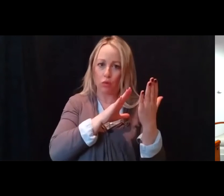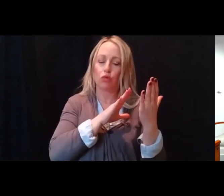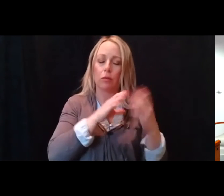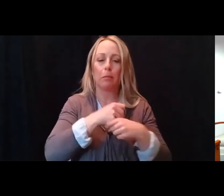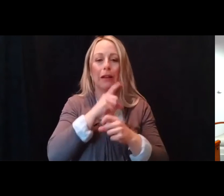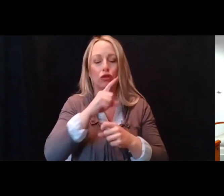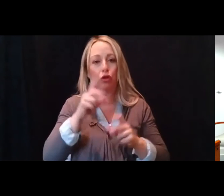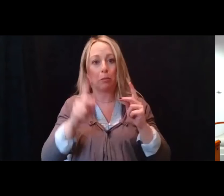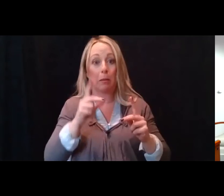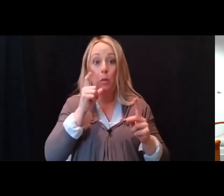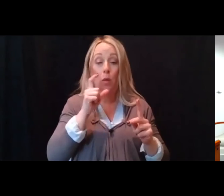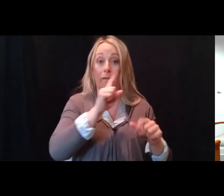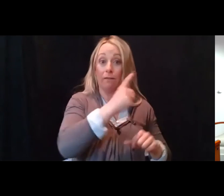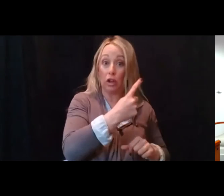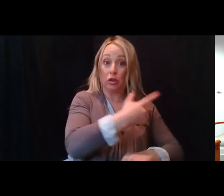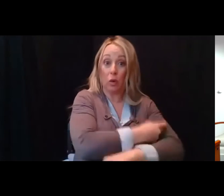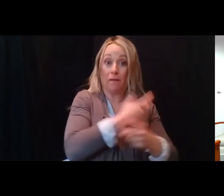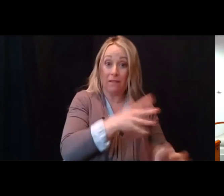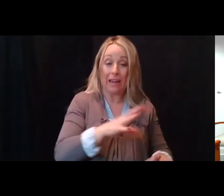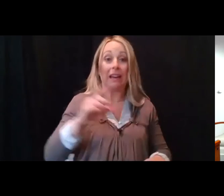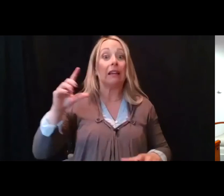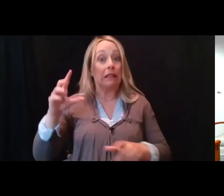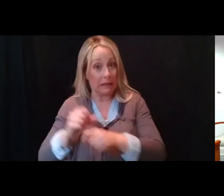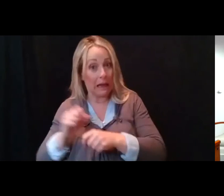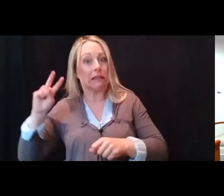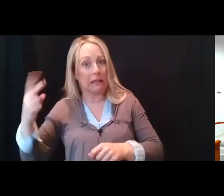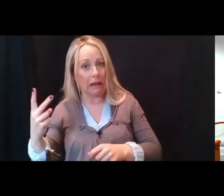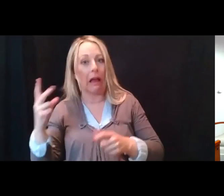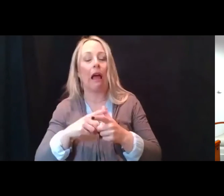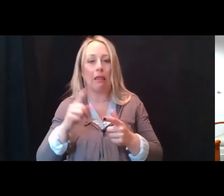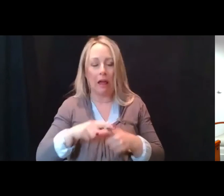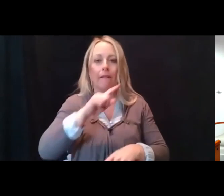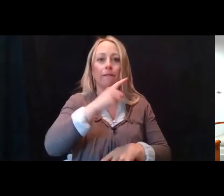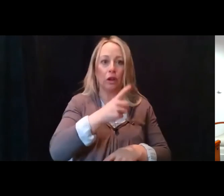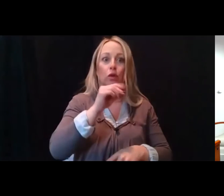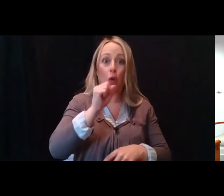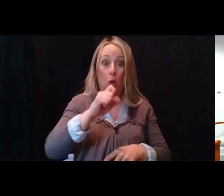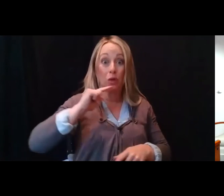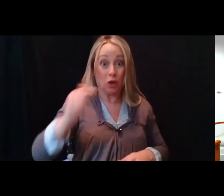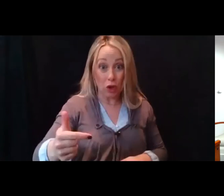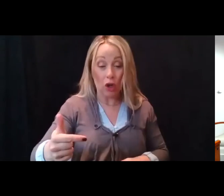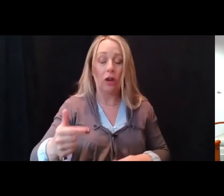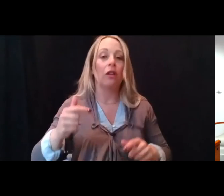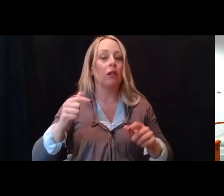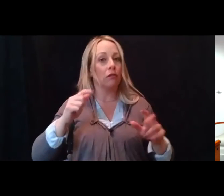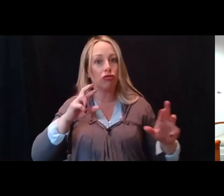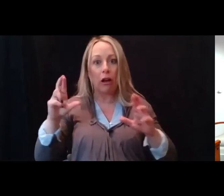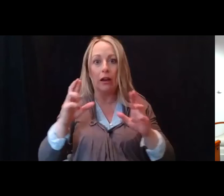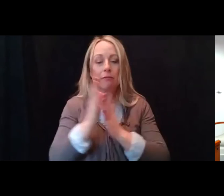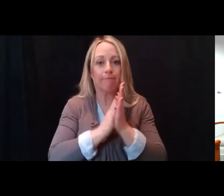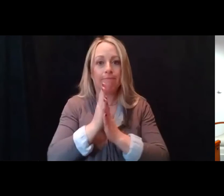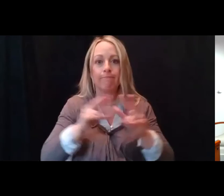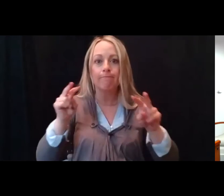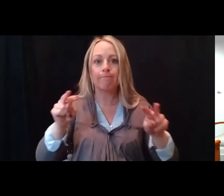fashion. For many in our community, it is your turn to get a vaccine. If you haven't yet made a decision